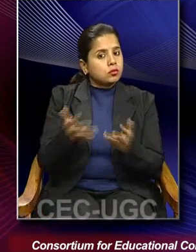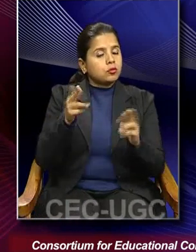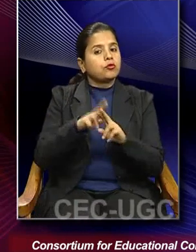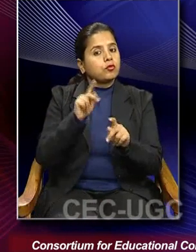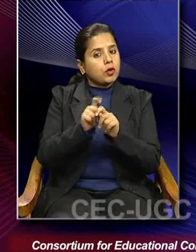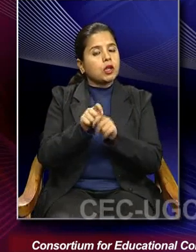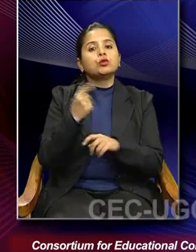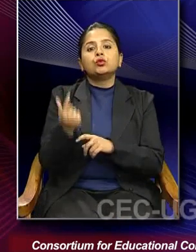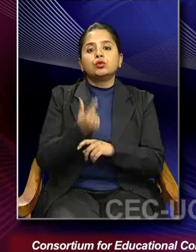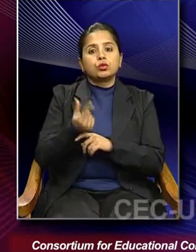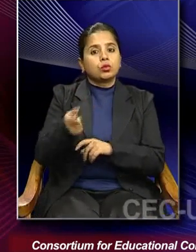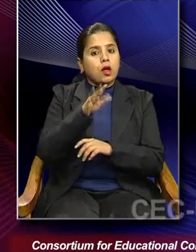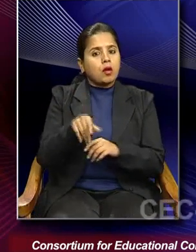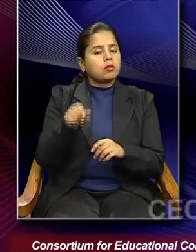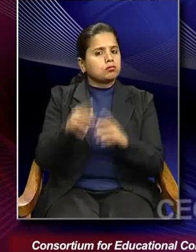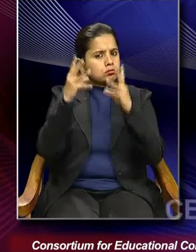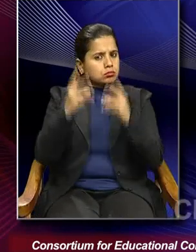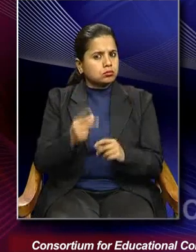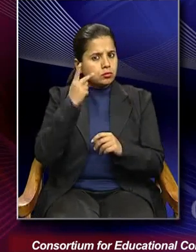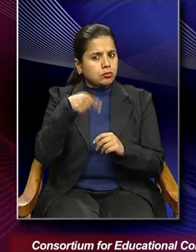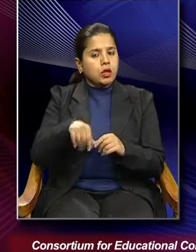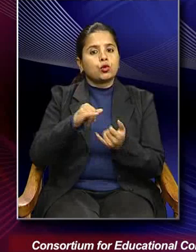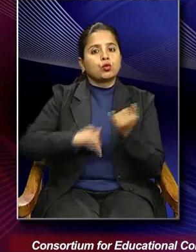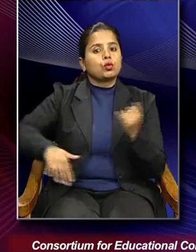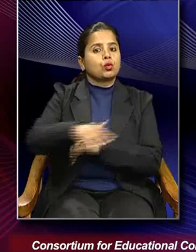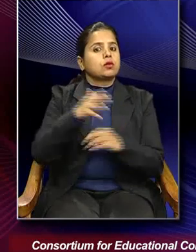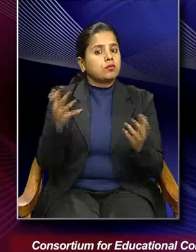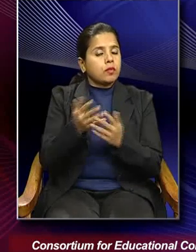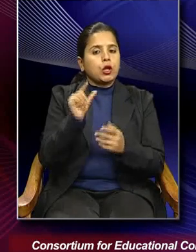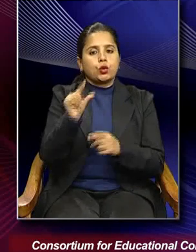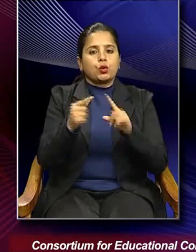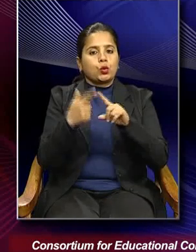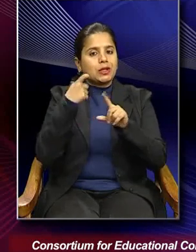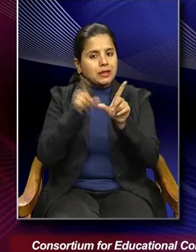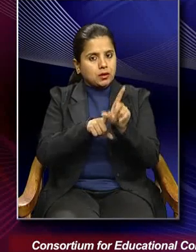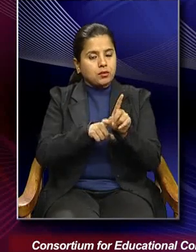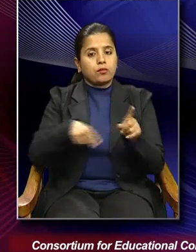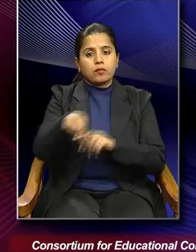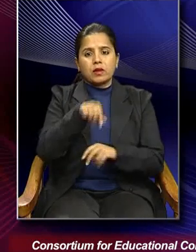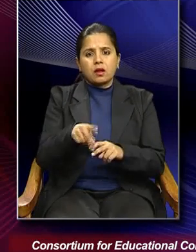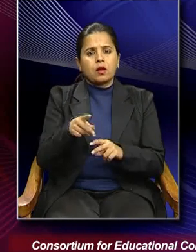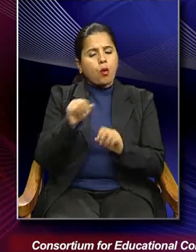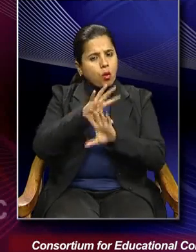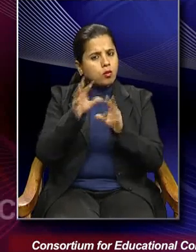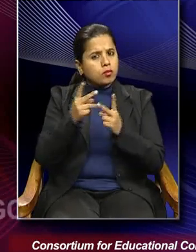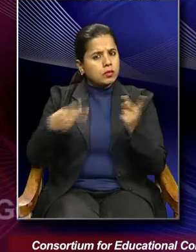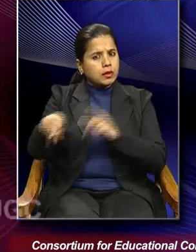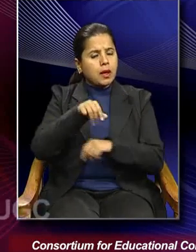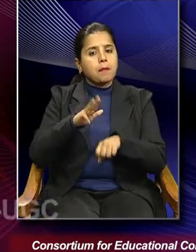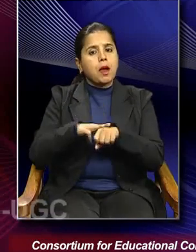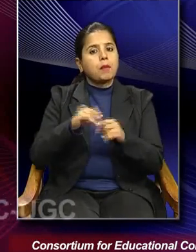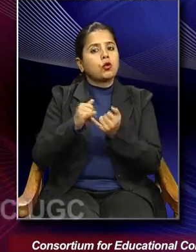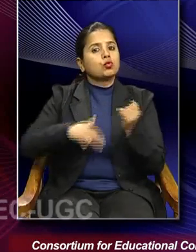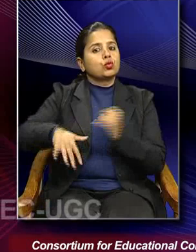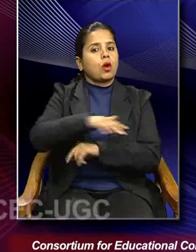that uses its measure of social welfare utility of the worst of member of the